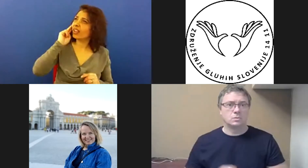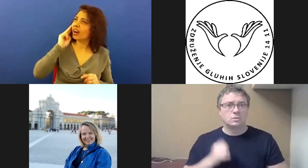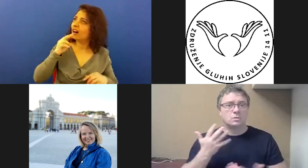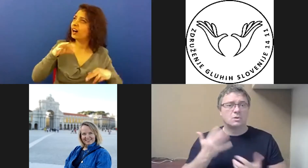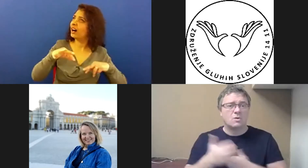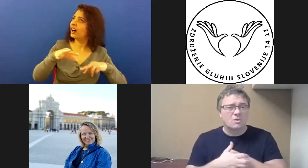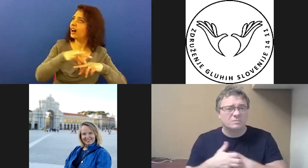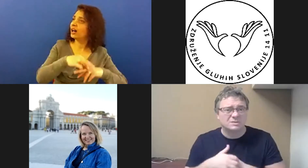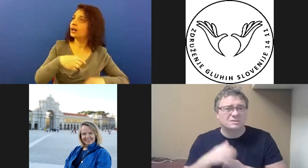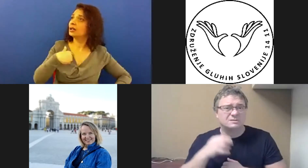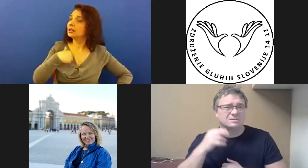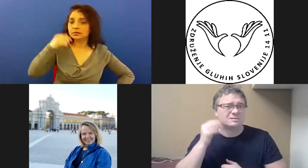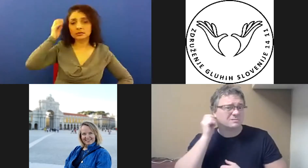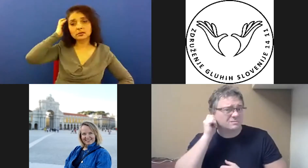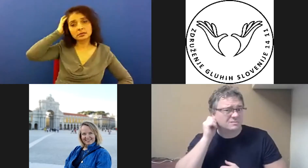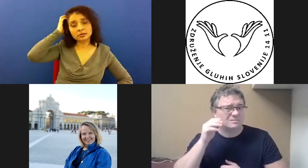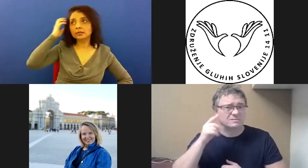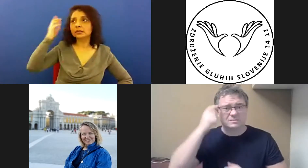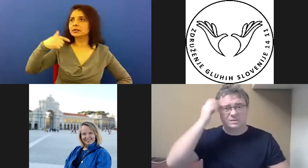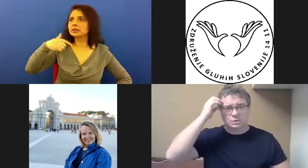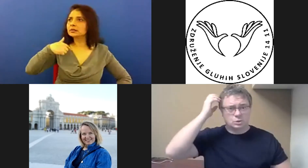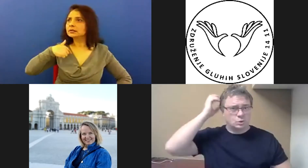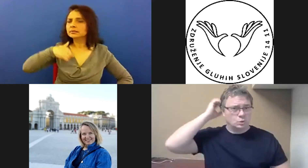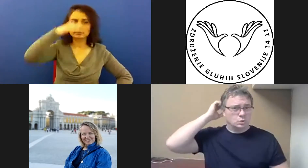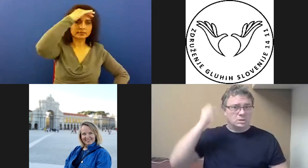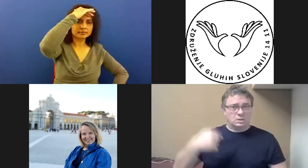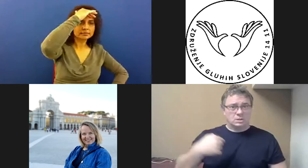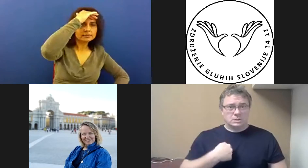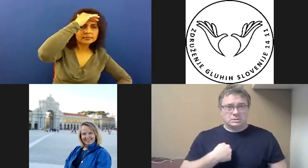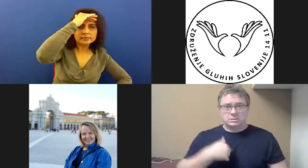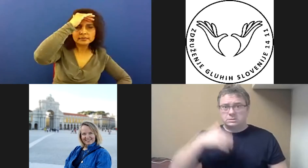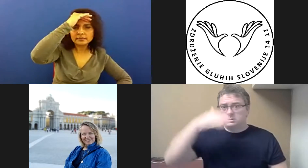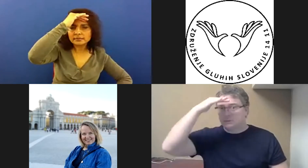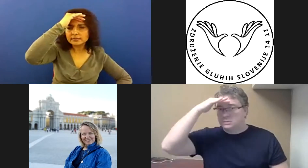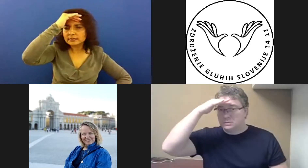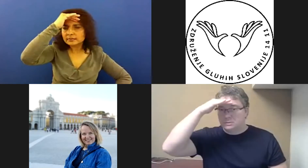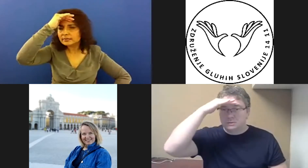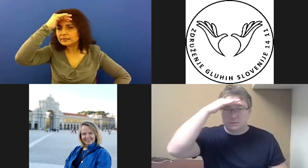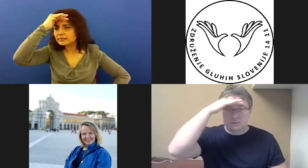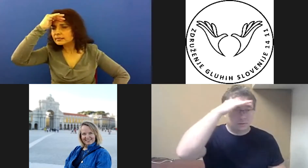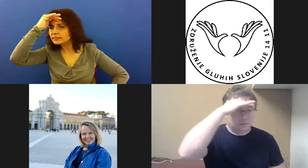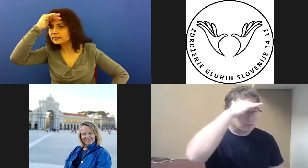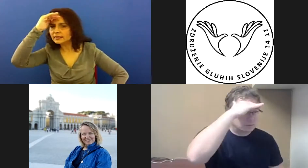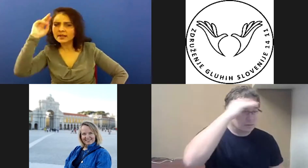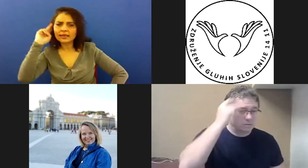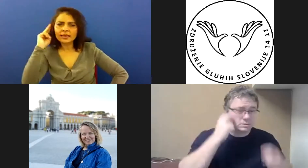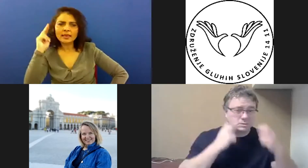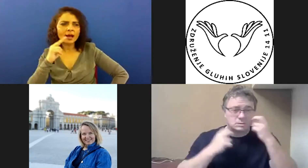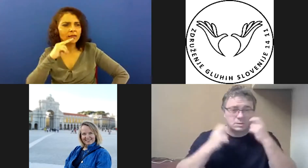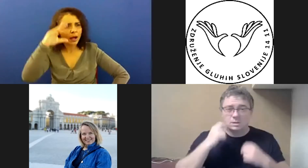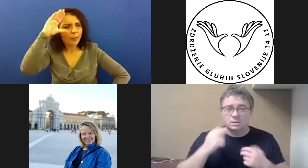And you best marry a deaf Roma man. And I said, me marrying a deaf Roma man?